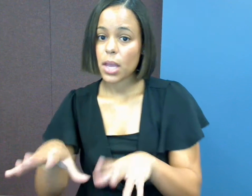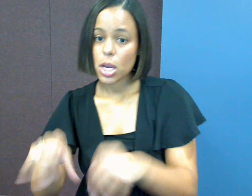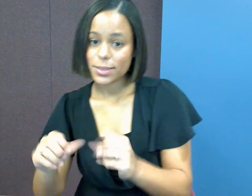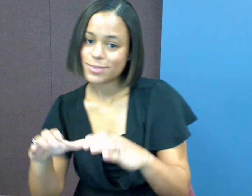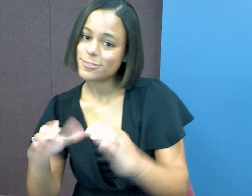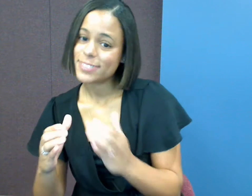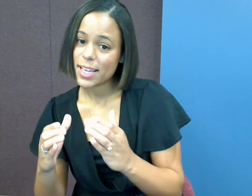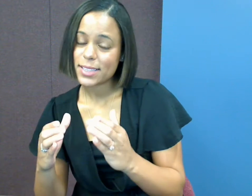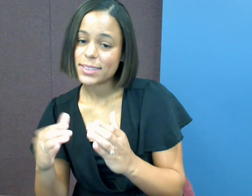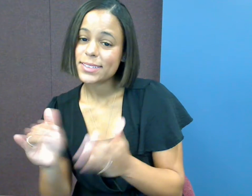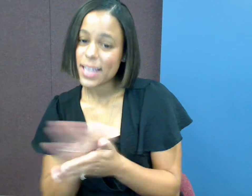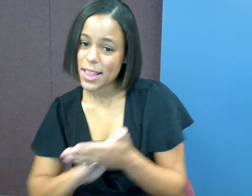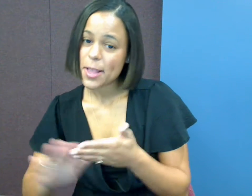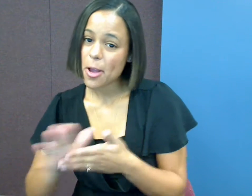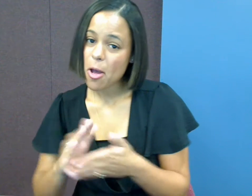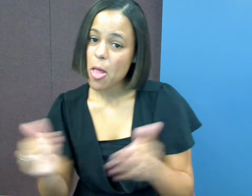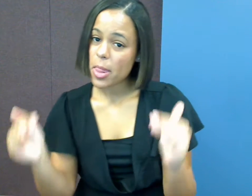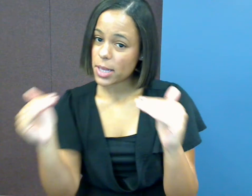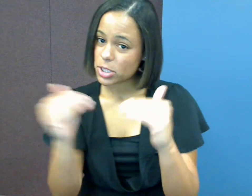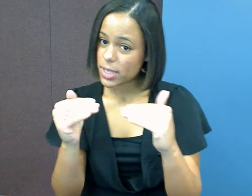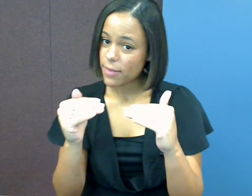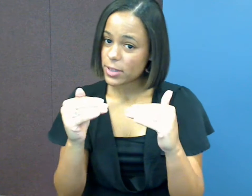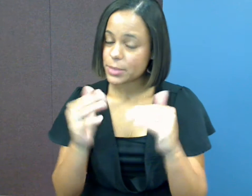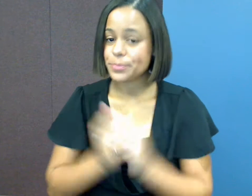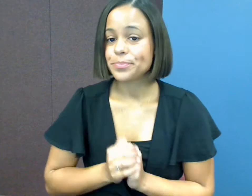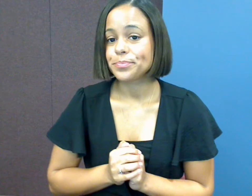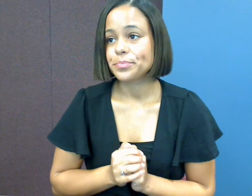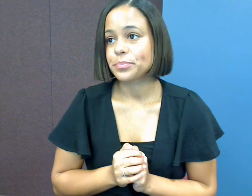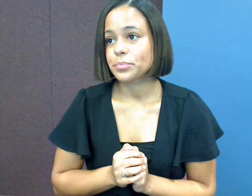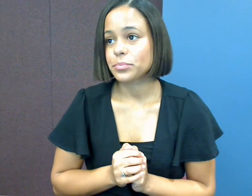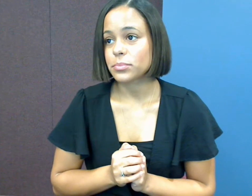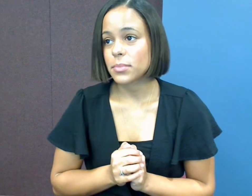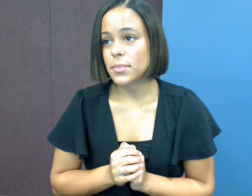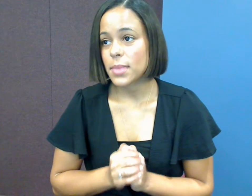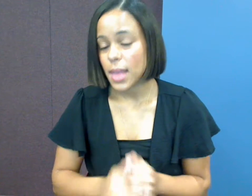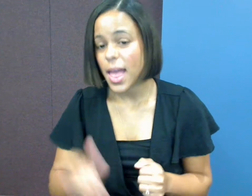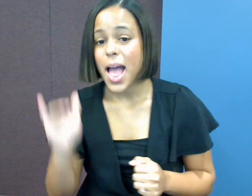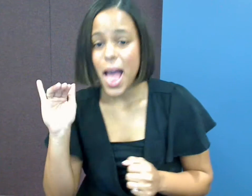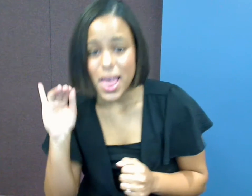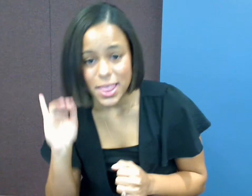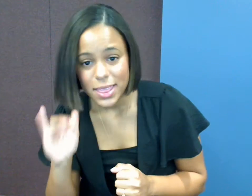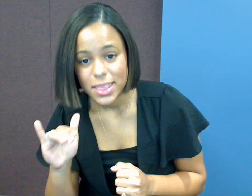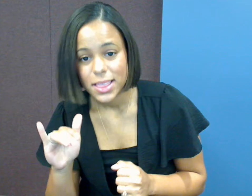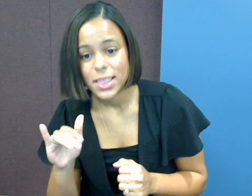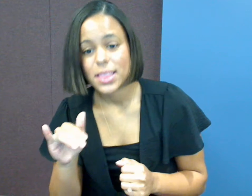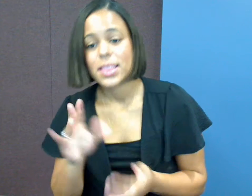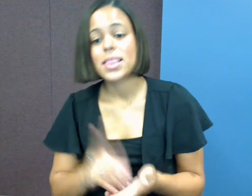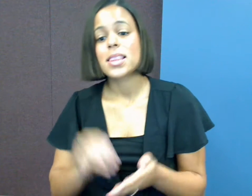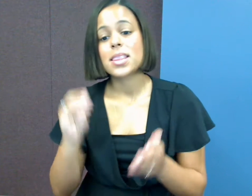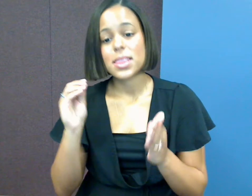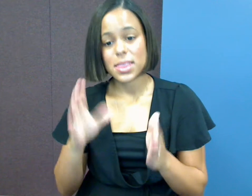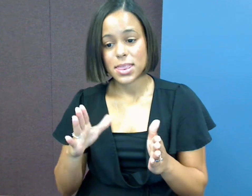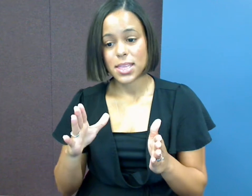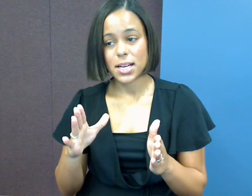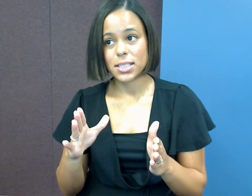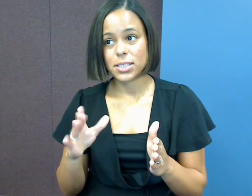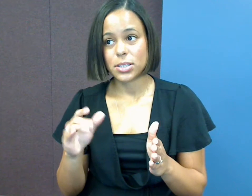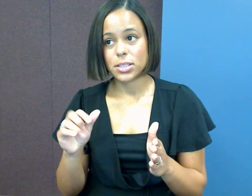always regularly comes up is that student's record protected under FERPA? And the answer is yes.